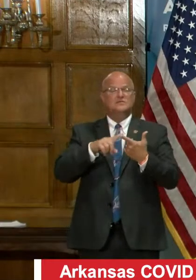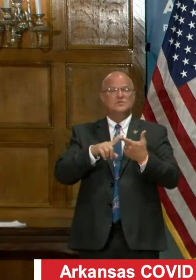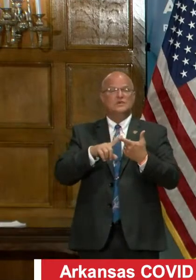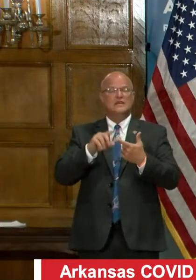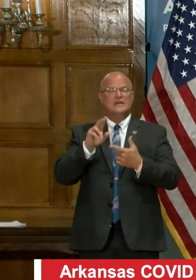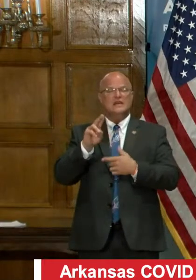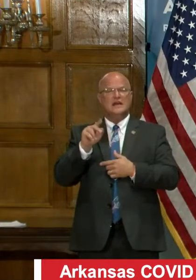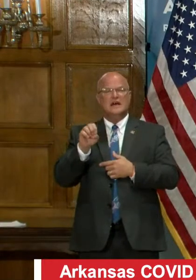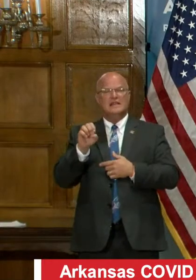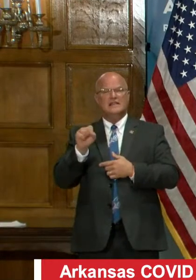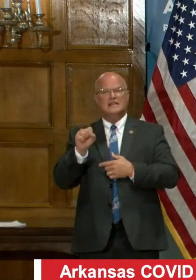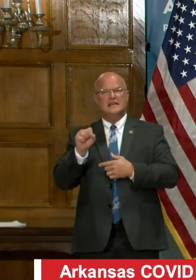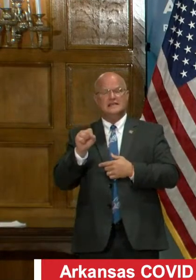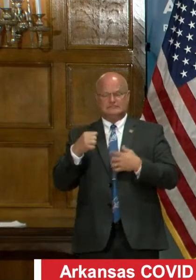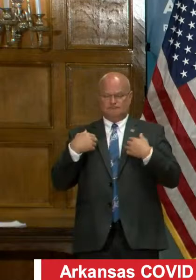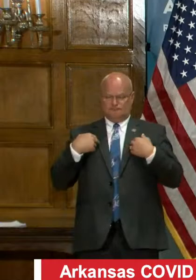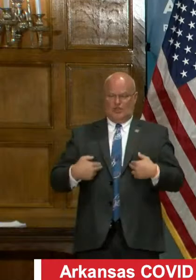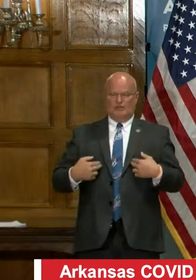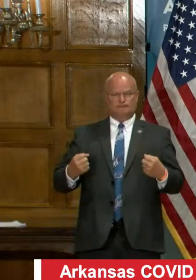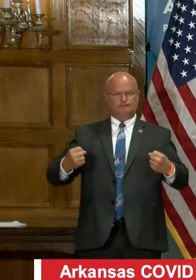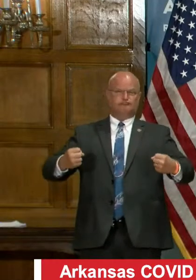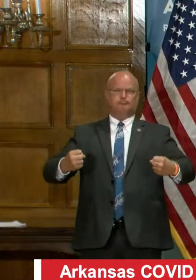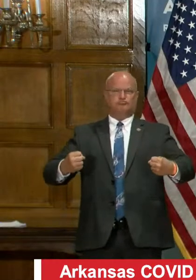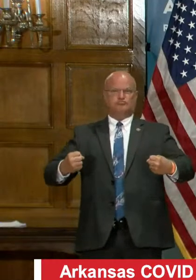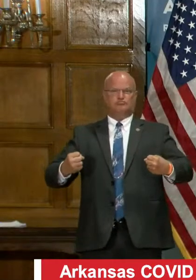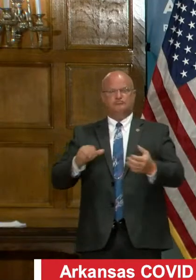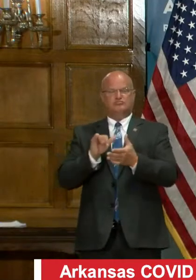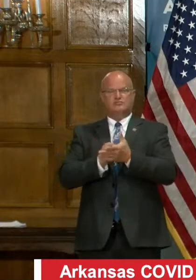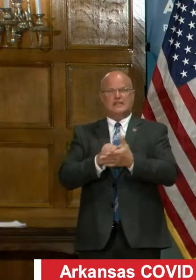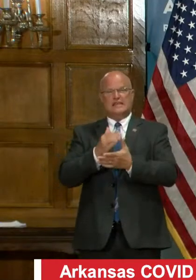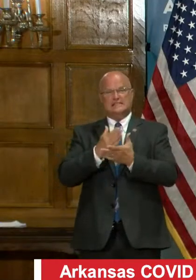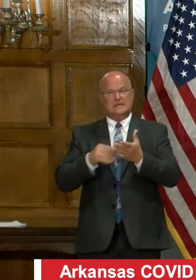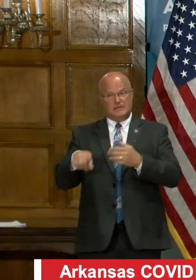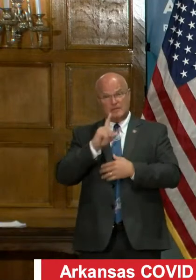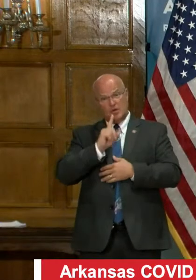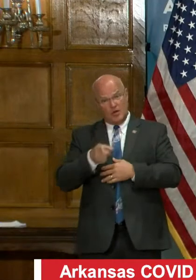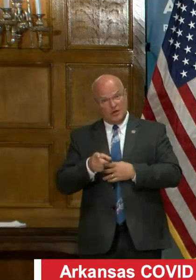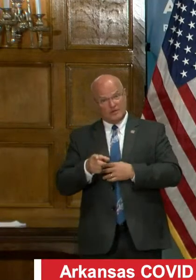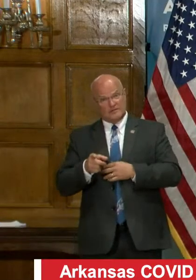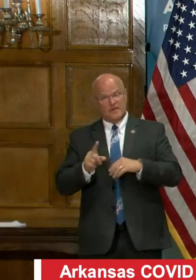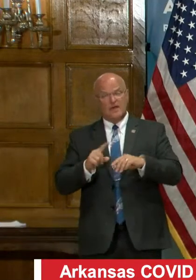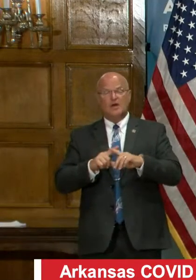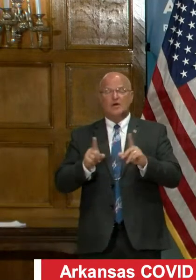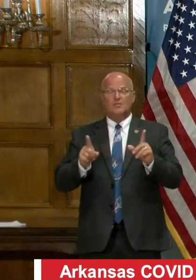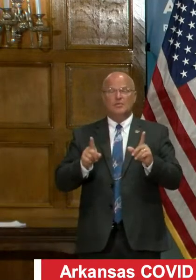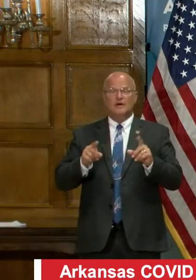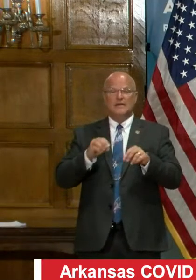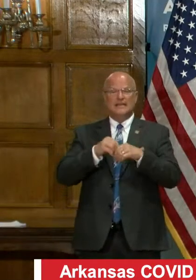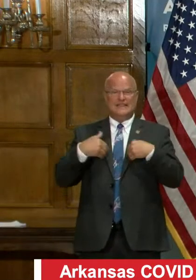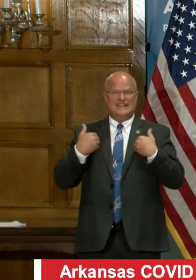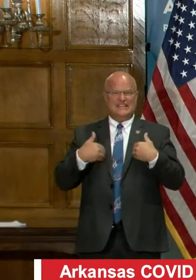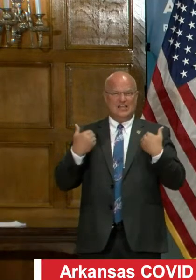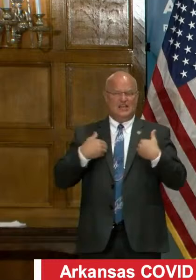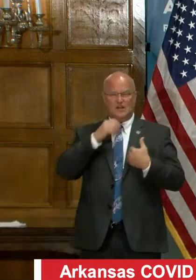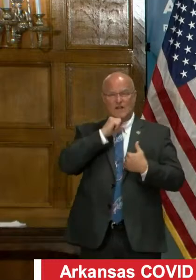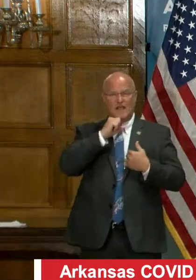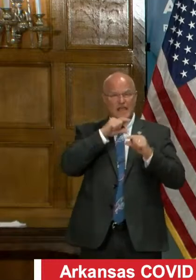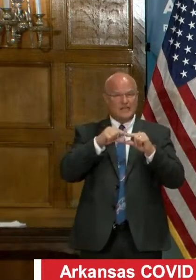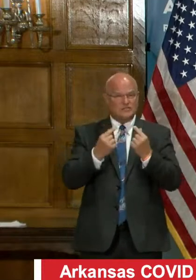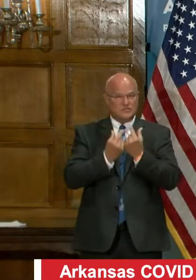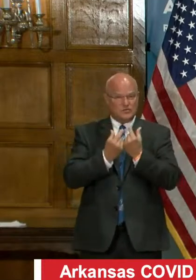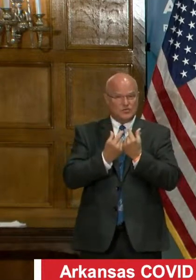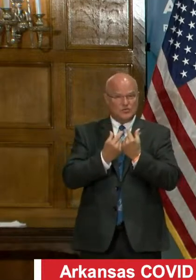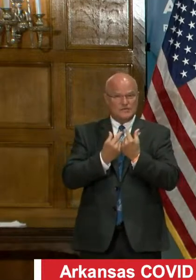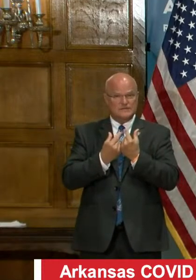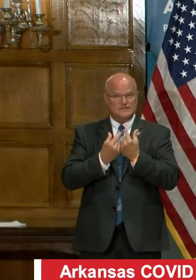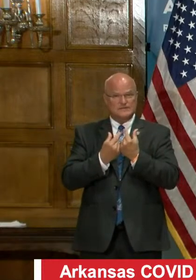unless they're just in the most healthy category, which some of them are, which are in the younger age groups,